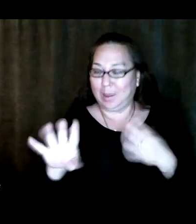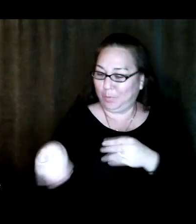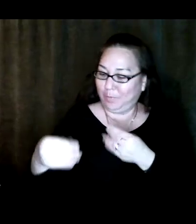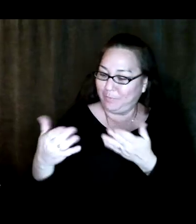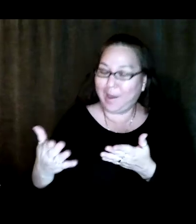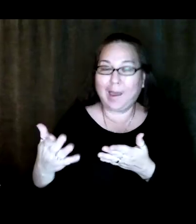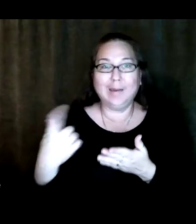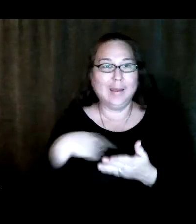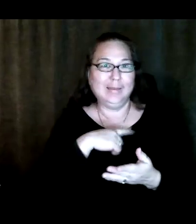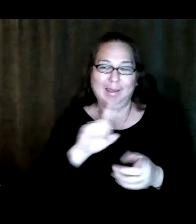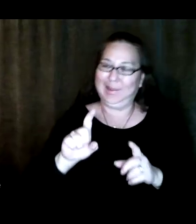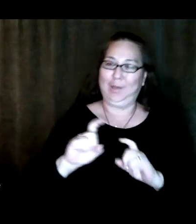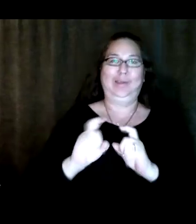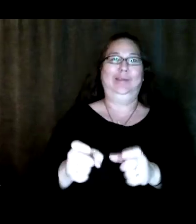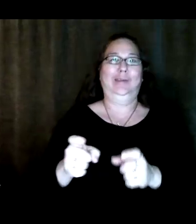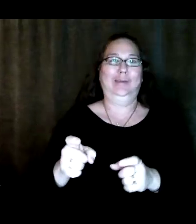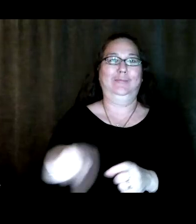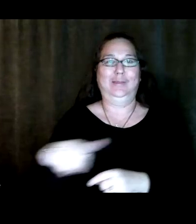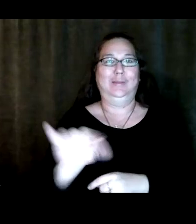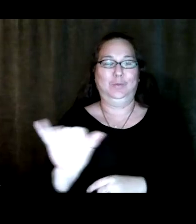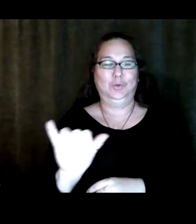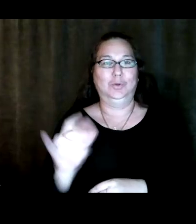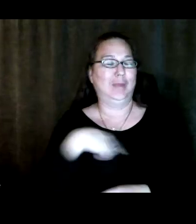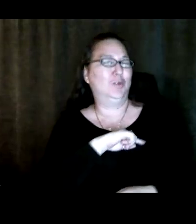be successful. So, I mean, yeah.